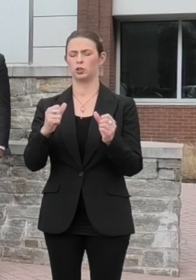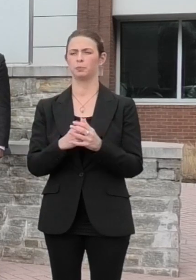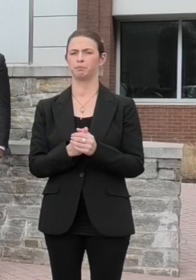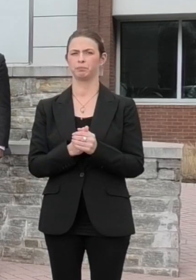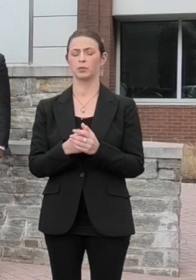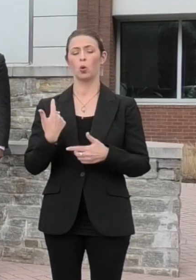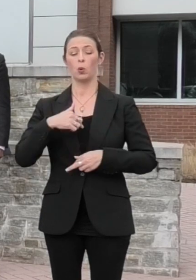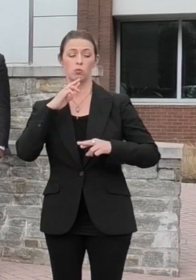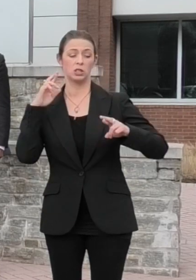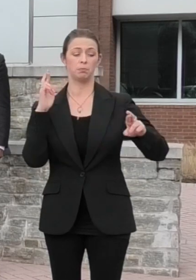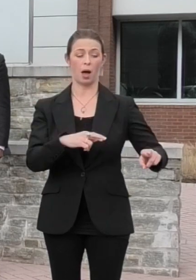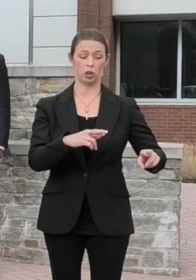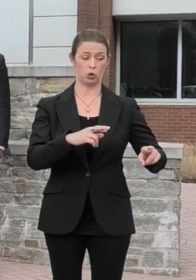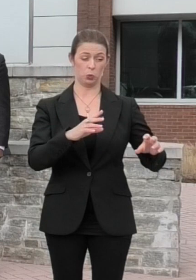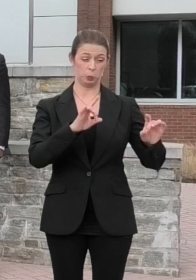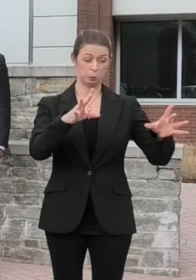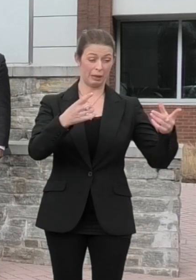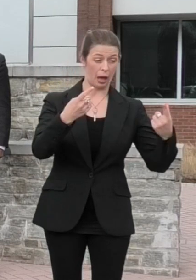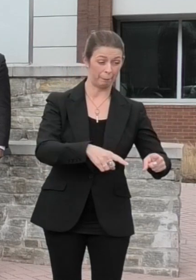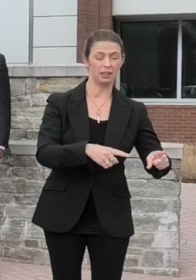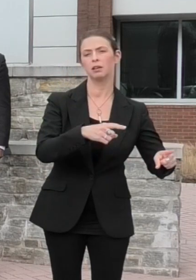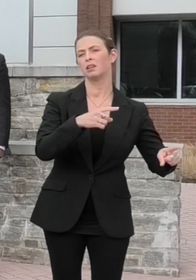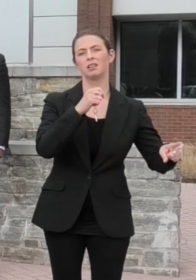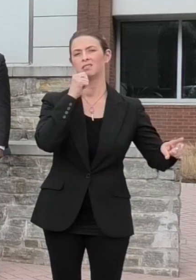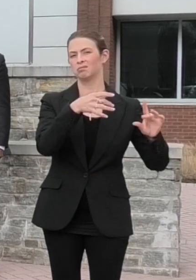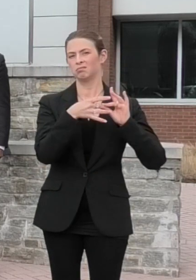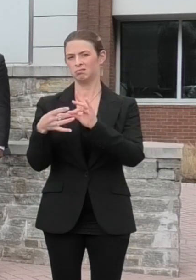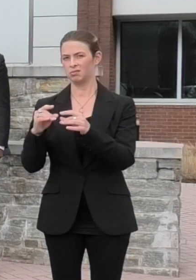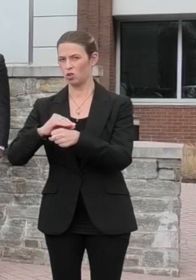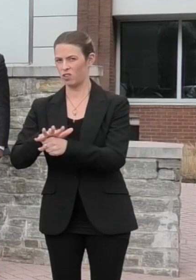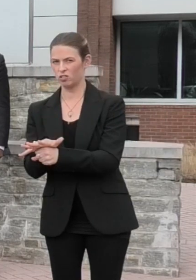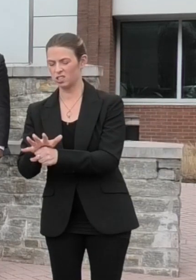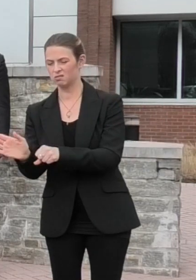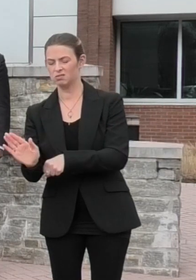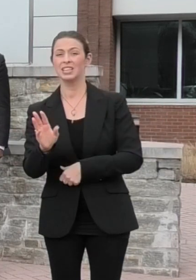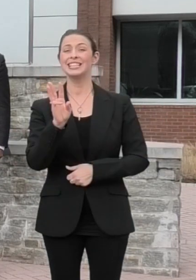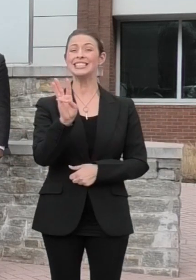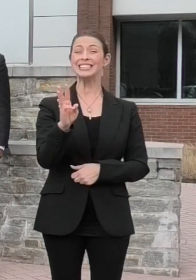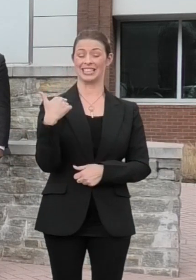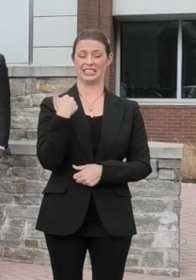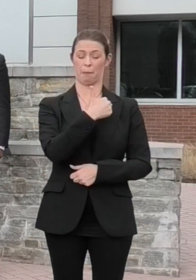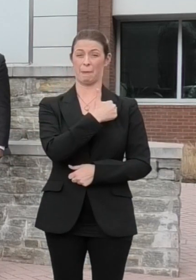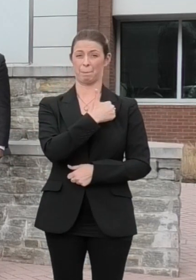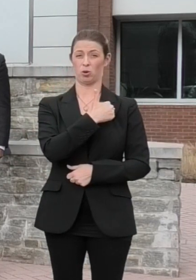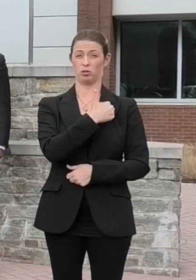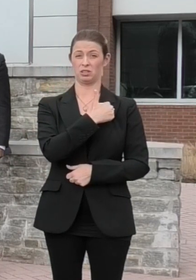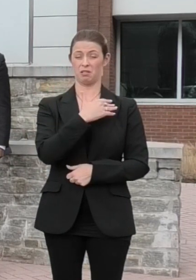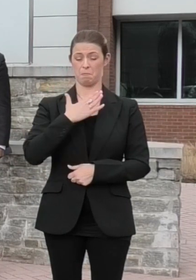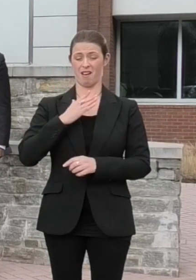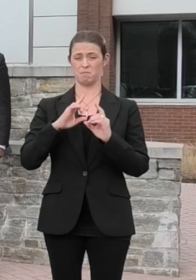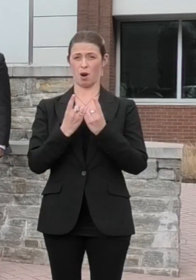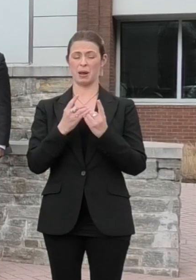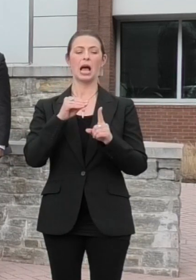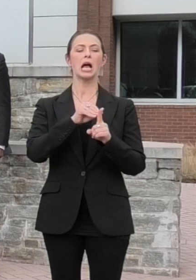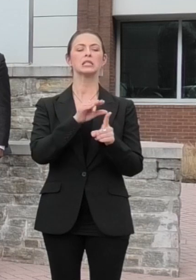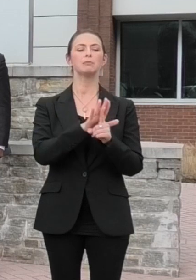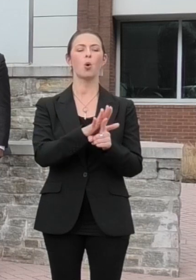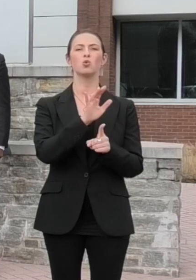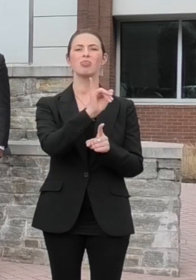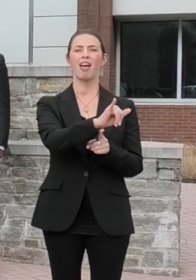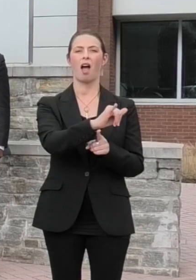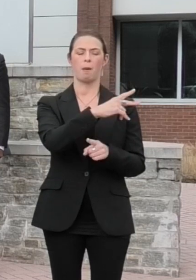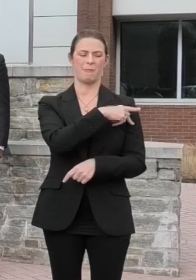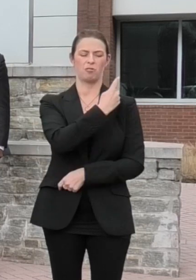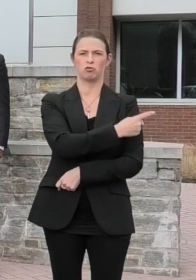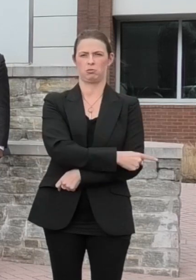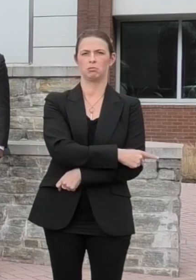not related to COVID-19 outbreak at all. 6 members of our department were exposed to the patient. All providers have